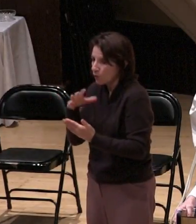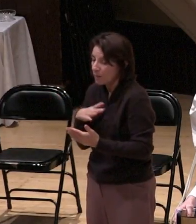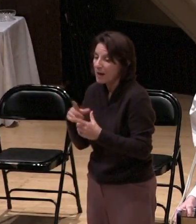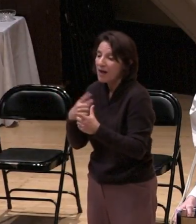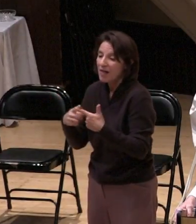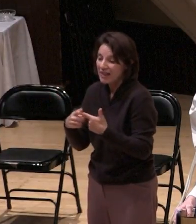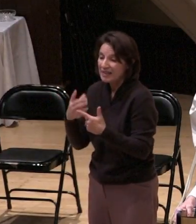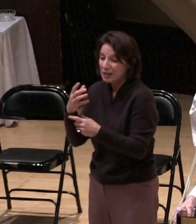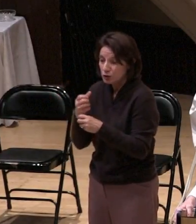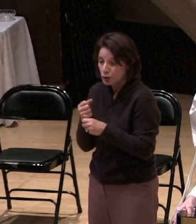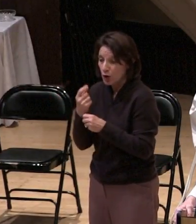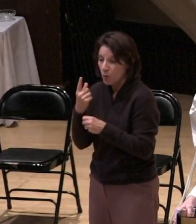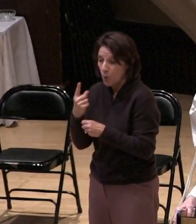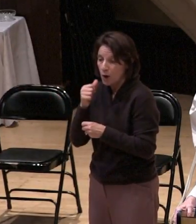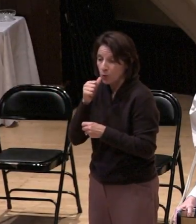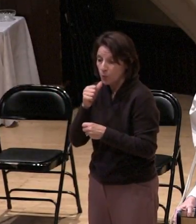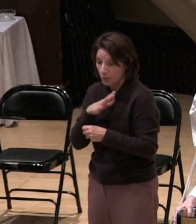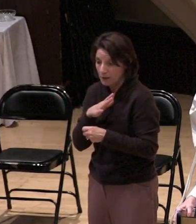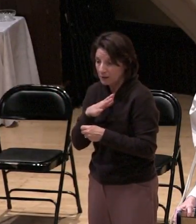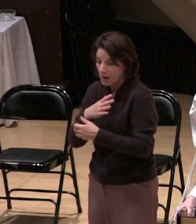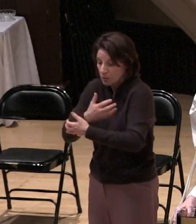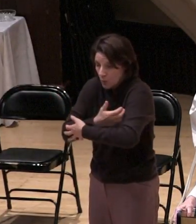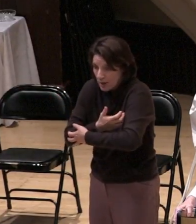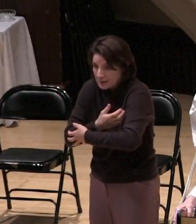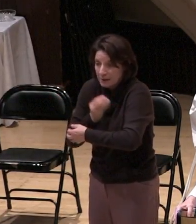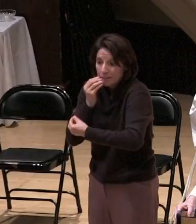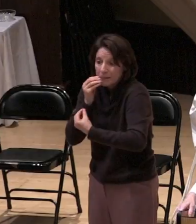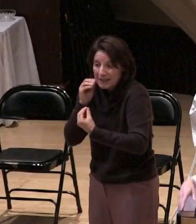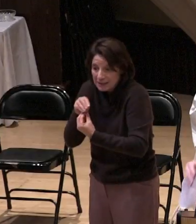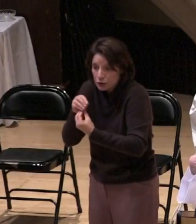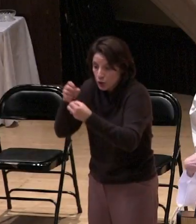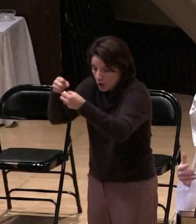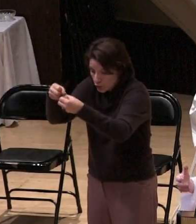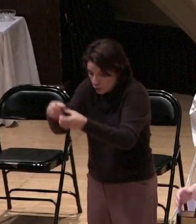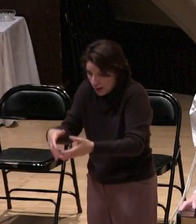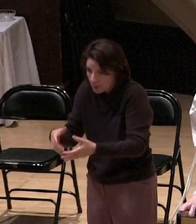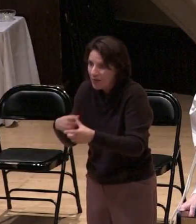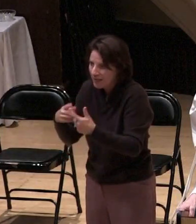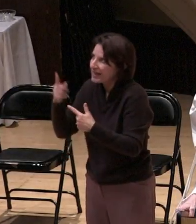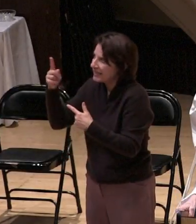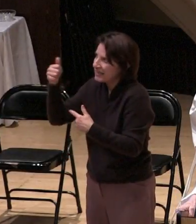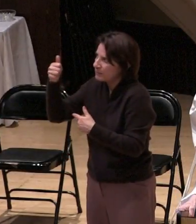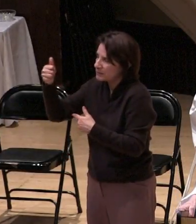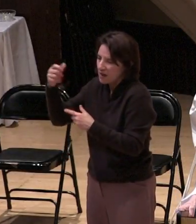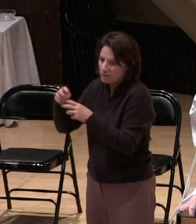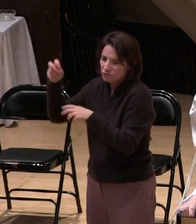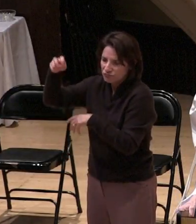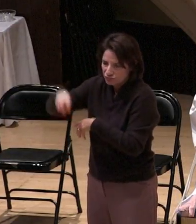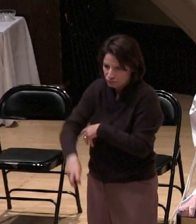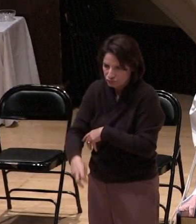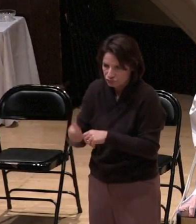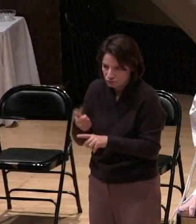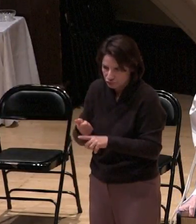her in his arms, kissed her goodbye, dropped her down, and then he himself followed after her.